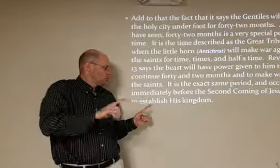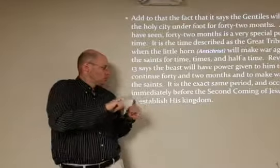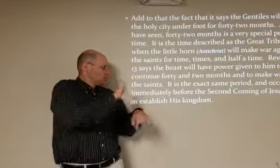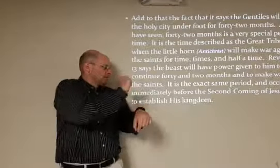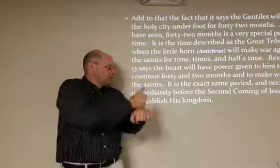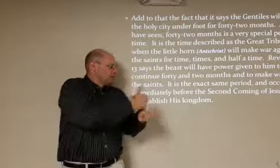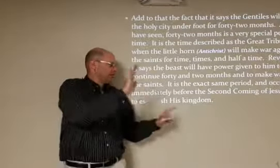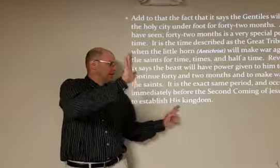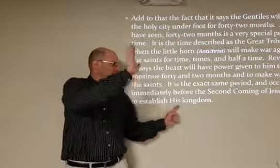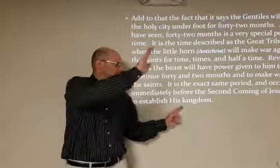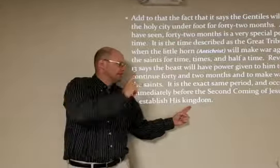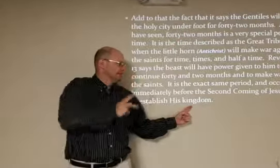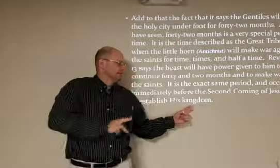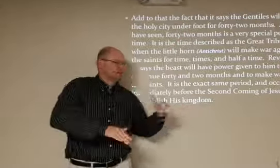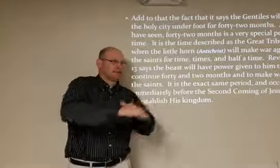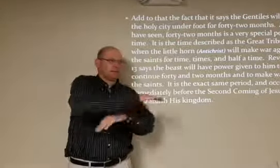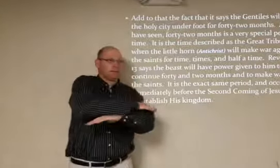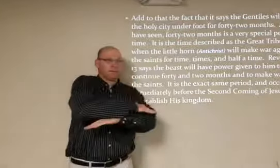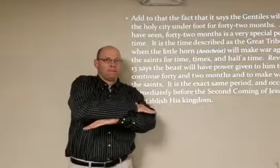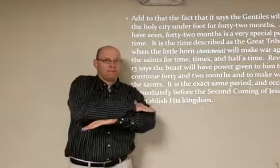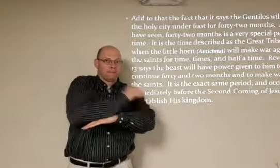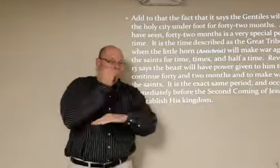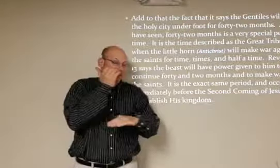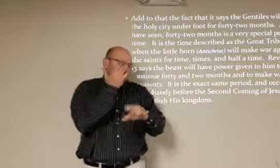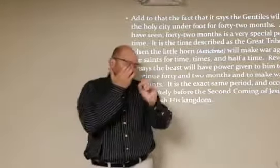Christ to establish his kingdom.